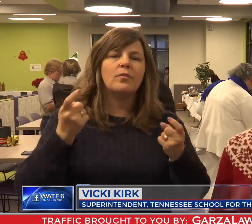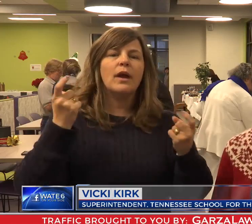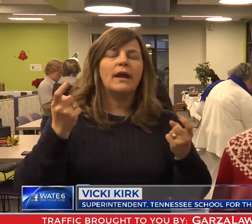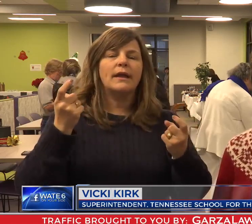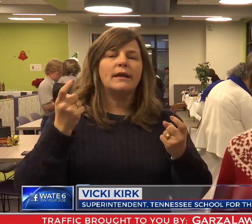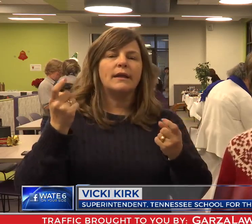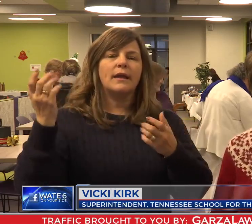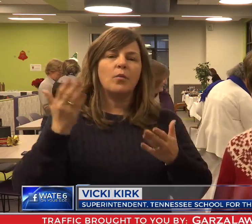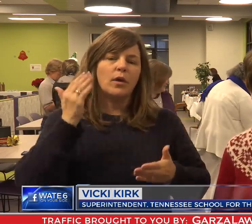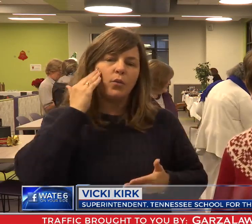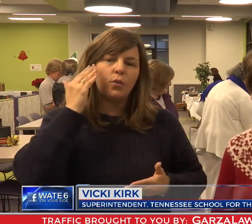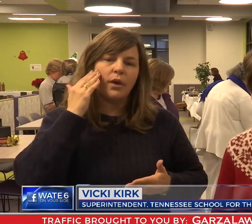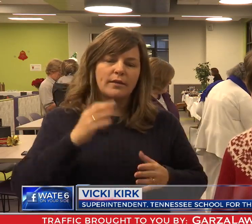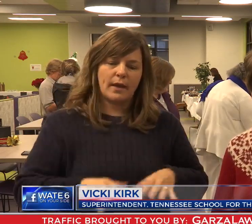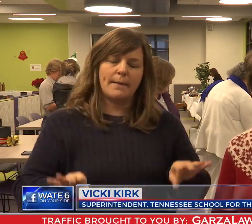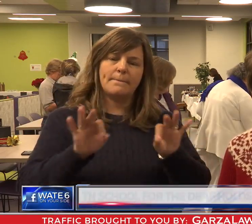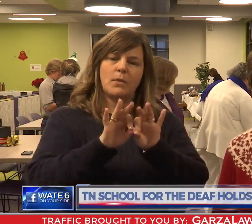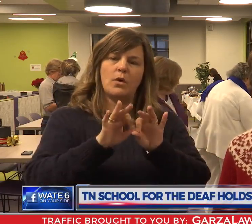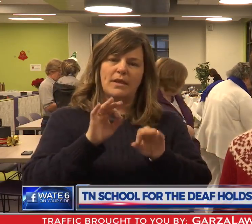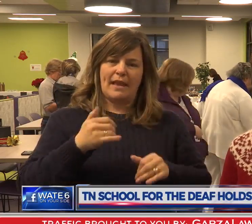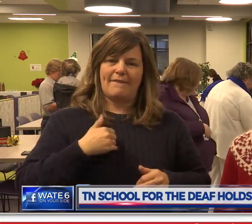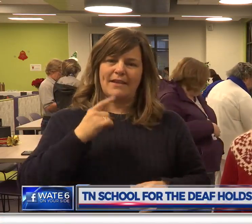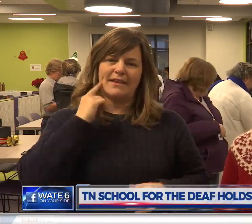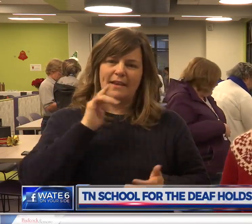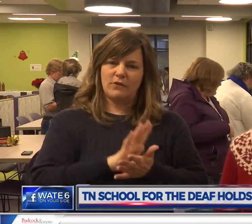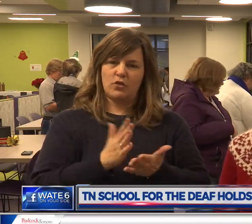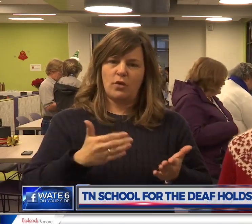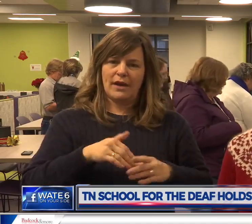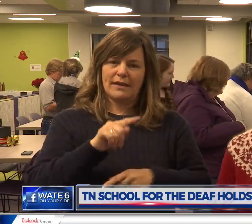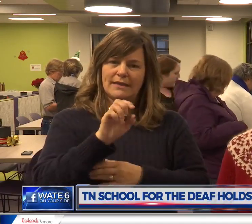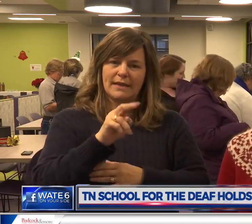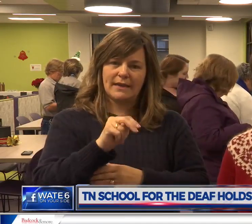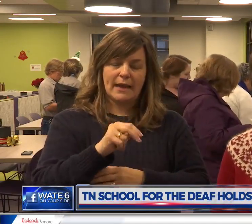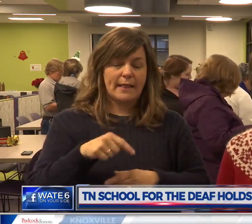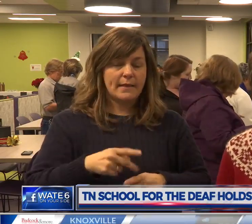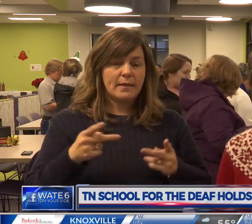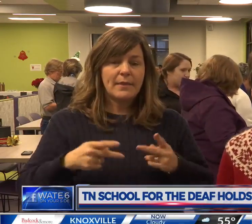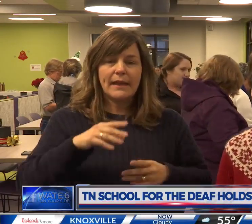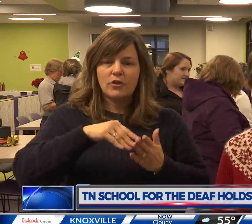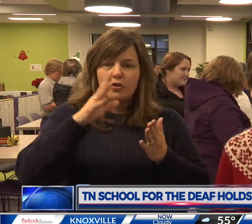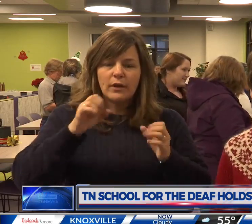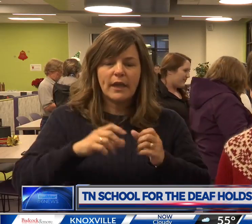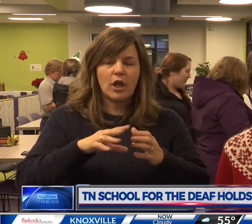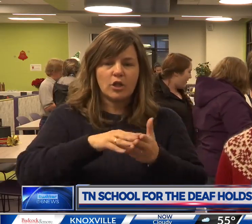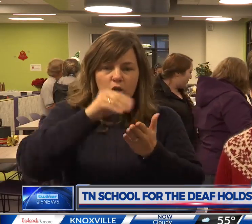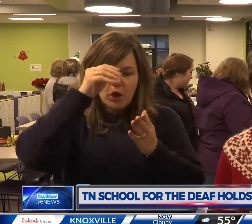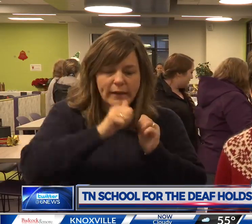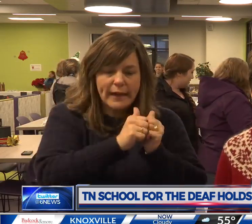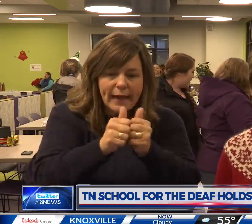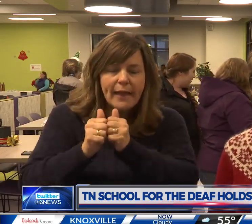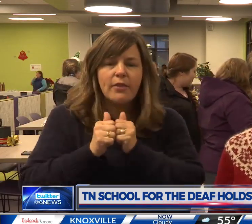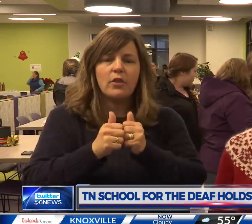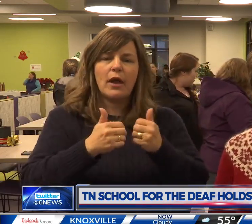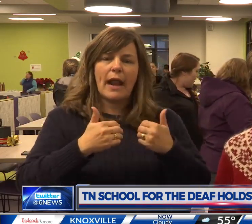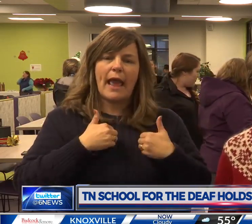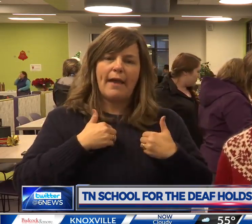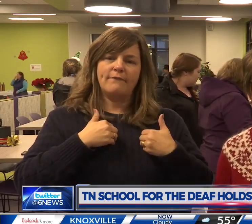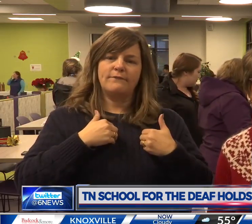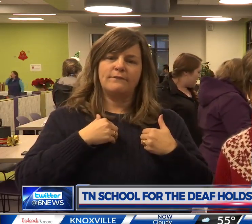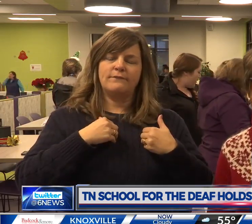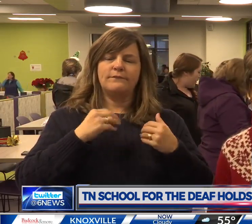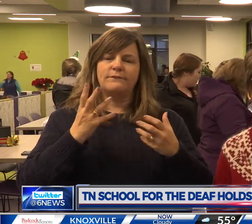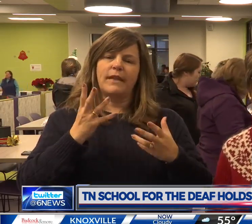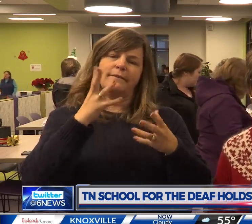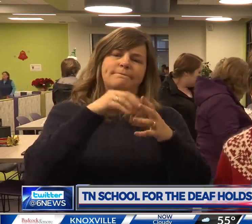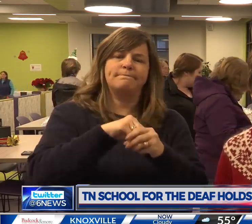of having a school for the deaf in Tennessee it's a place where students can learn together and have a community and be understood and